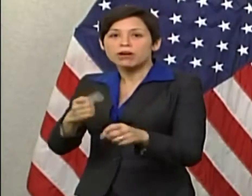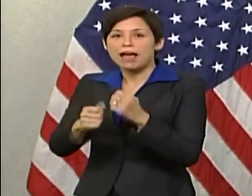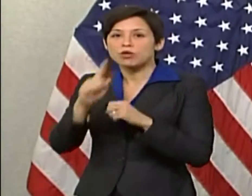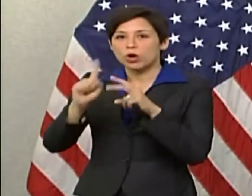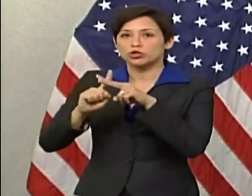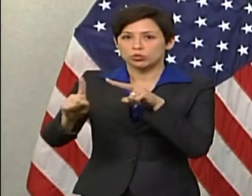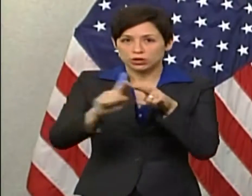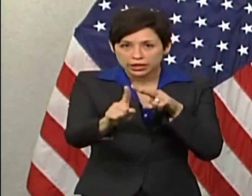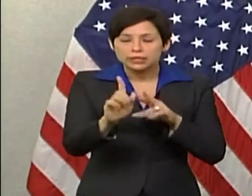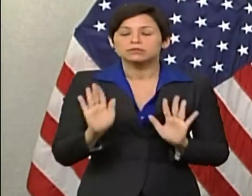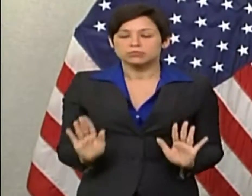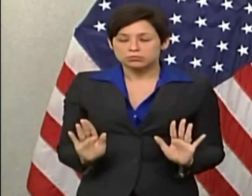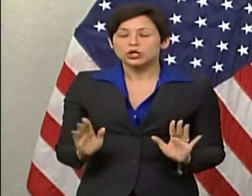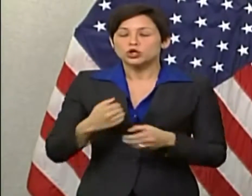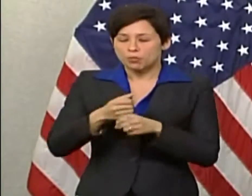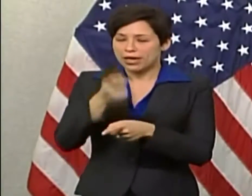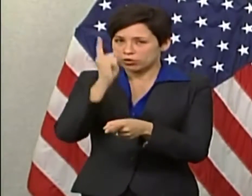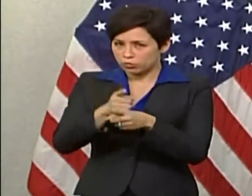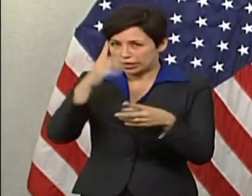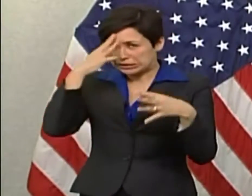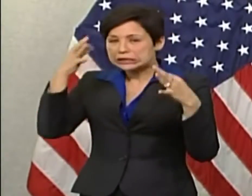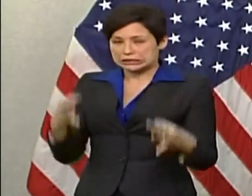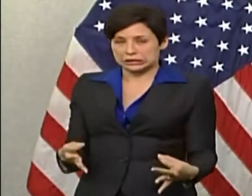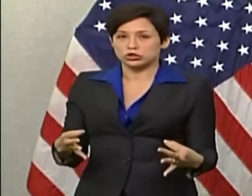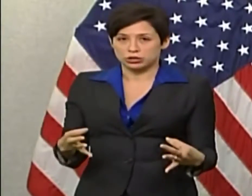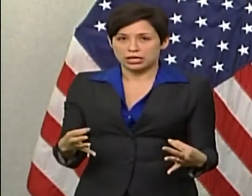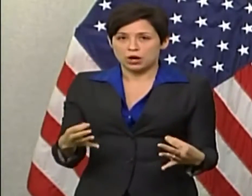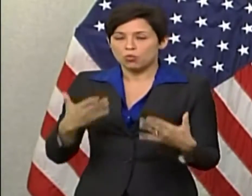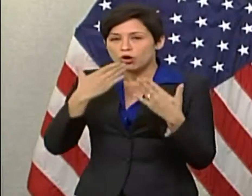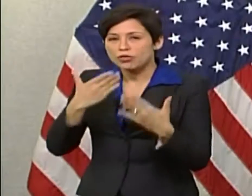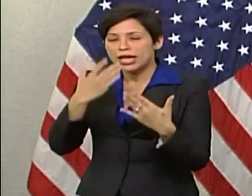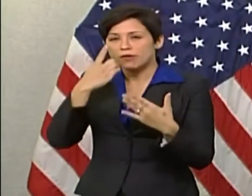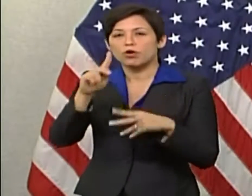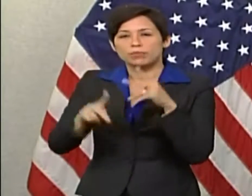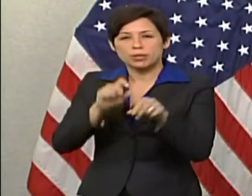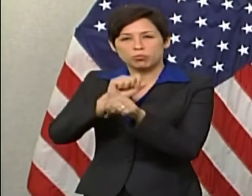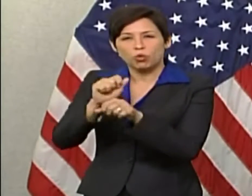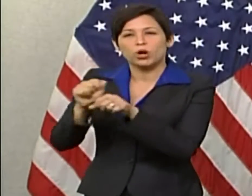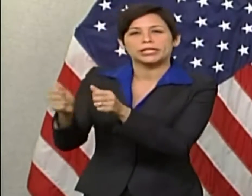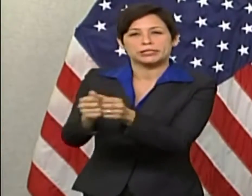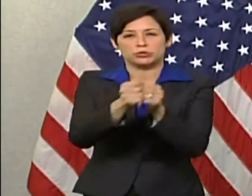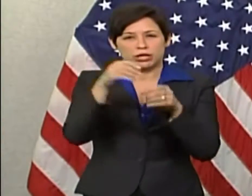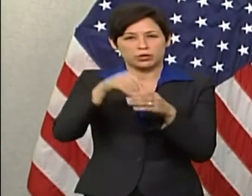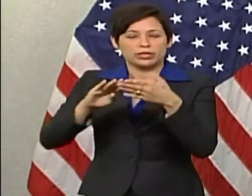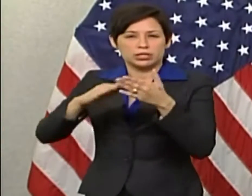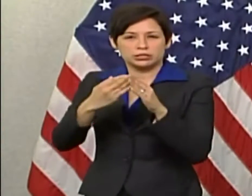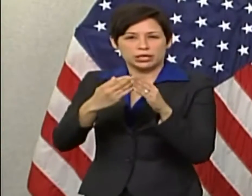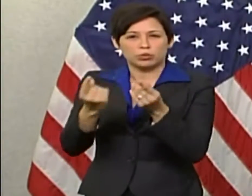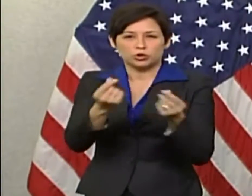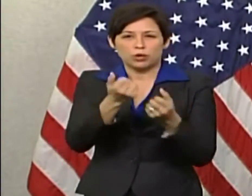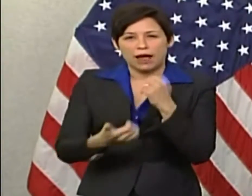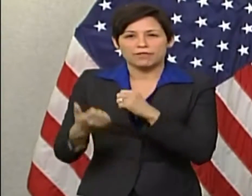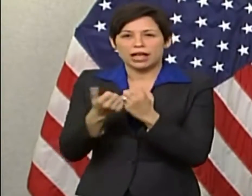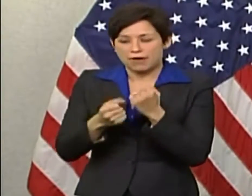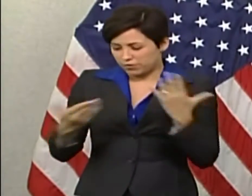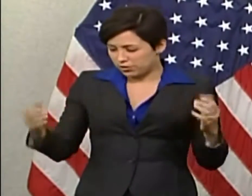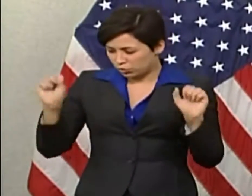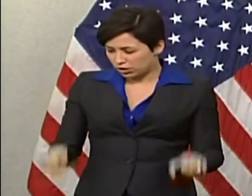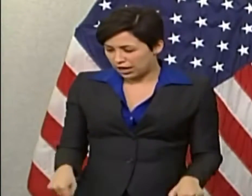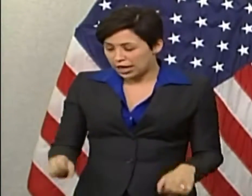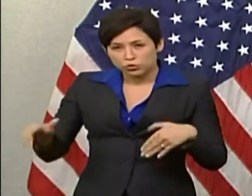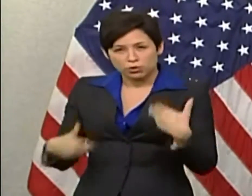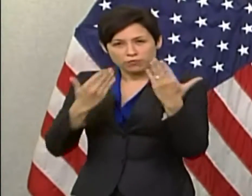out, you made the right decision, and we're grateful for the cooperation, and we'll do everything we can to get all of the services we need